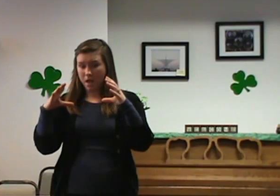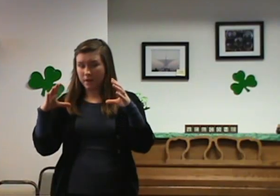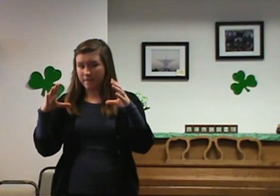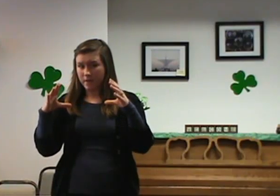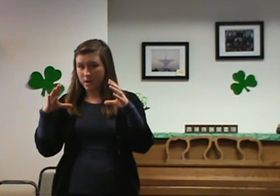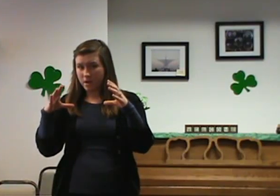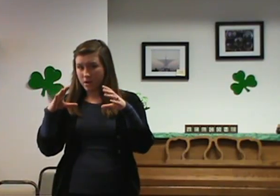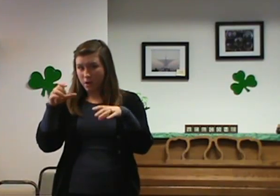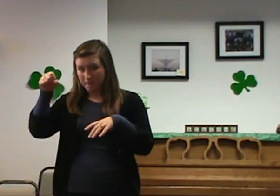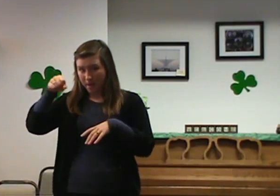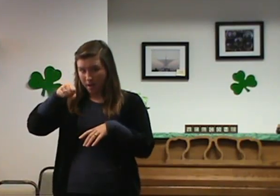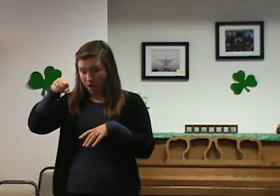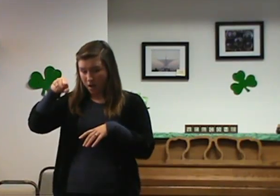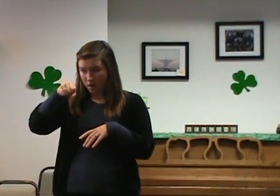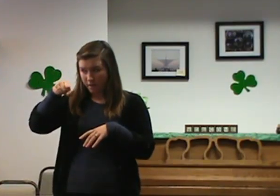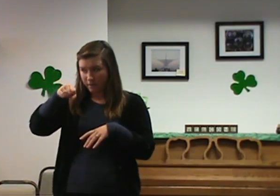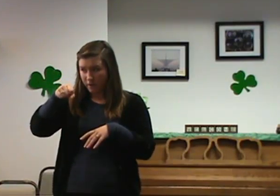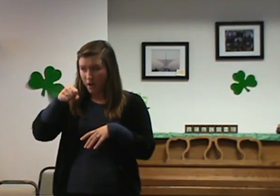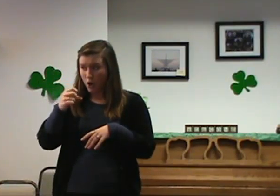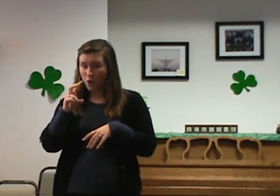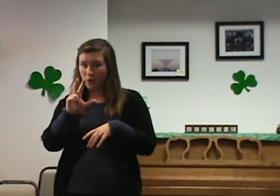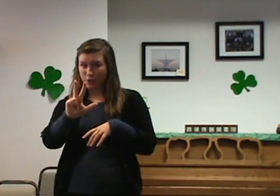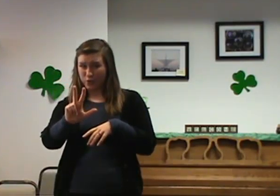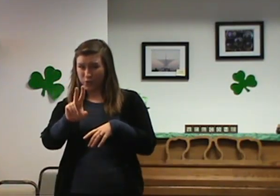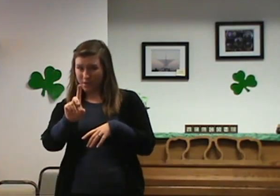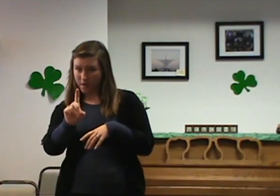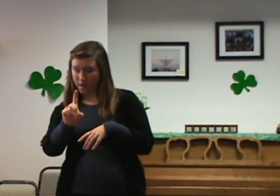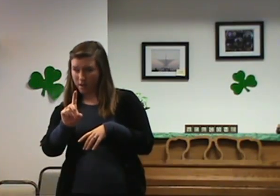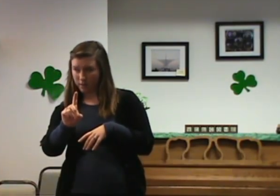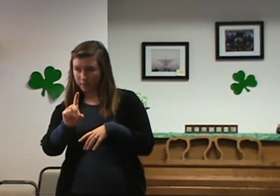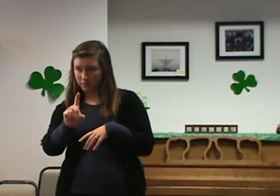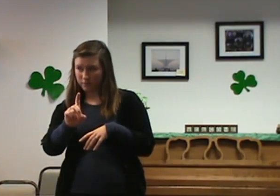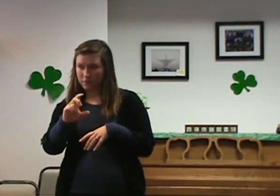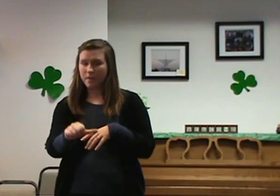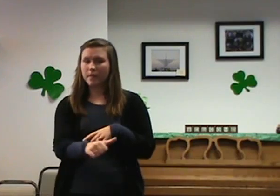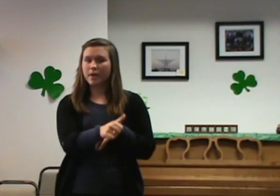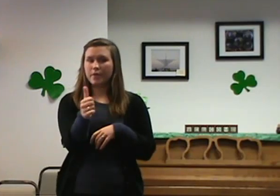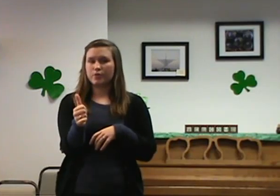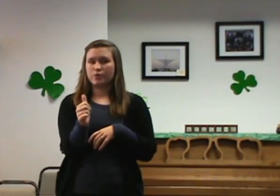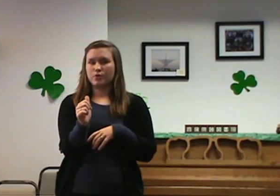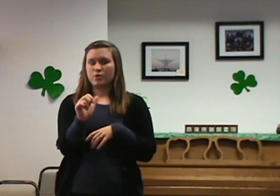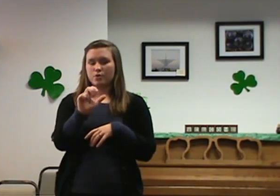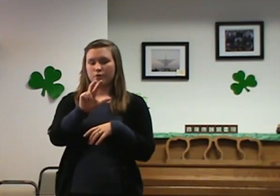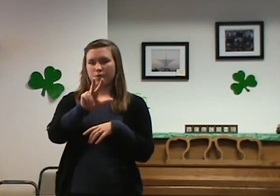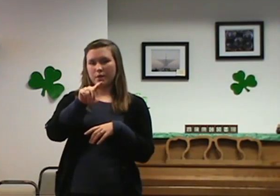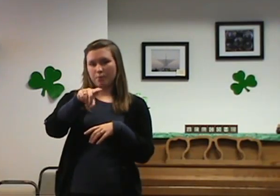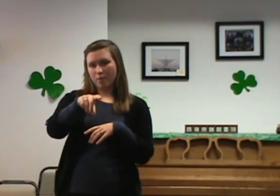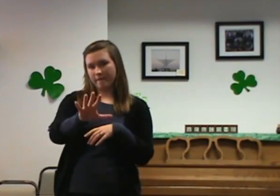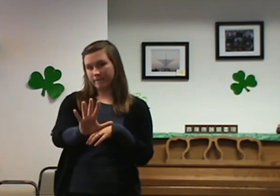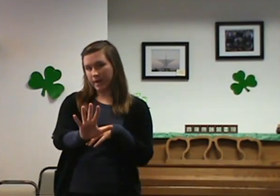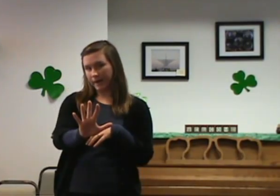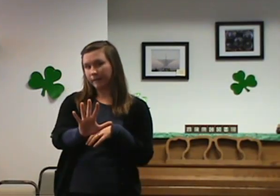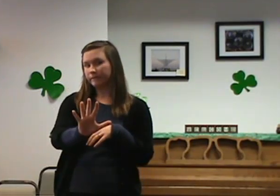that along. This is a 3.5 in the hand one, and if it's marginalized